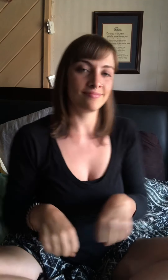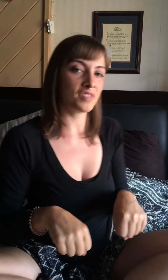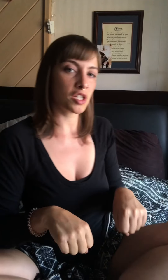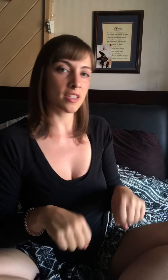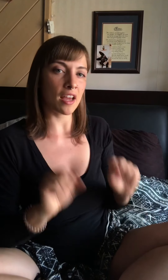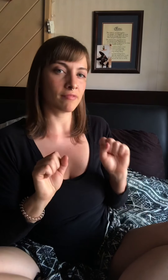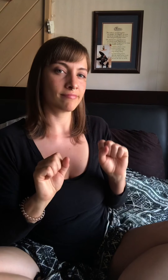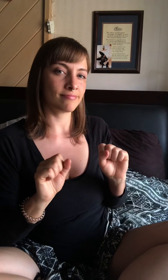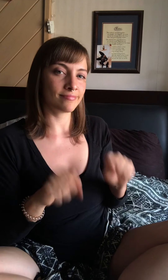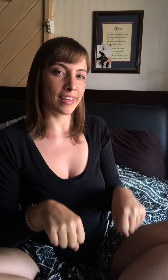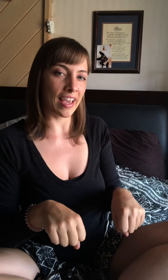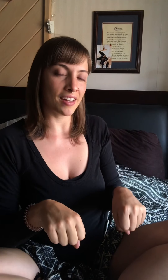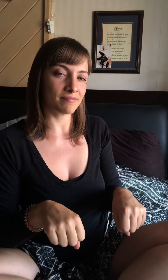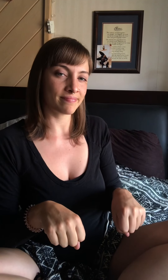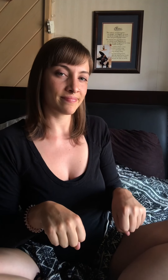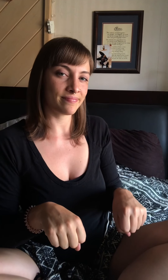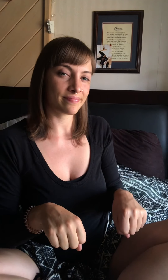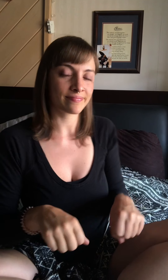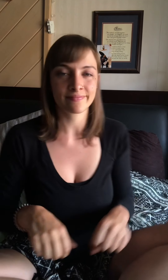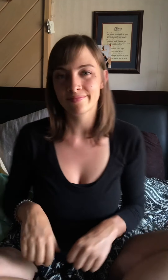Just down. Can.